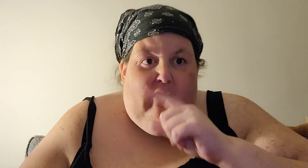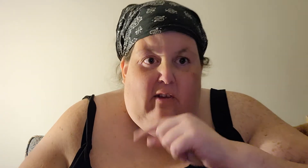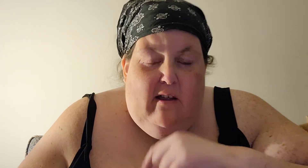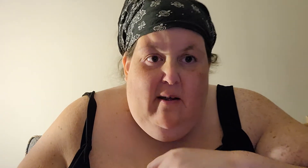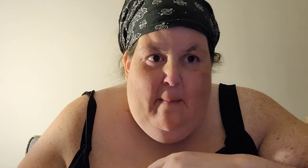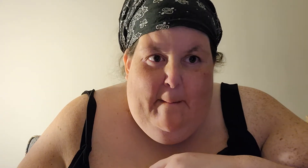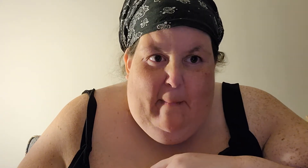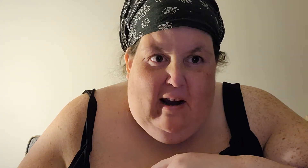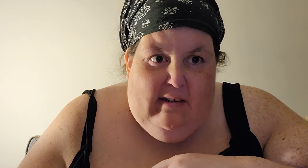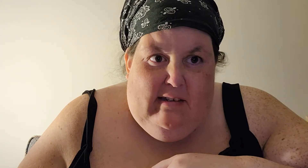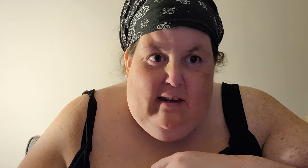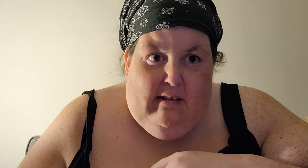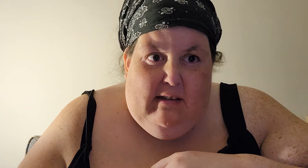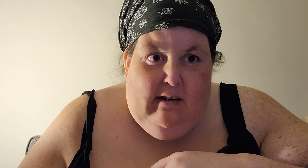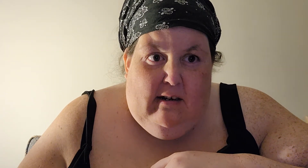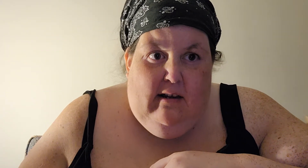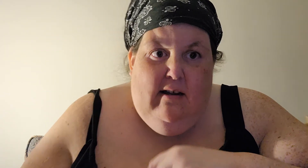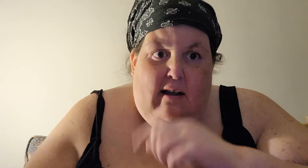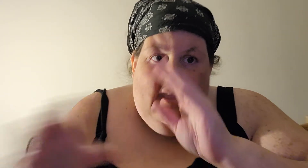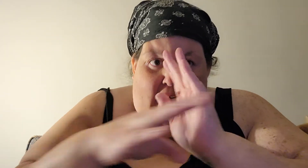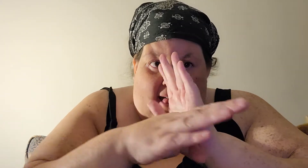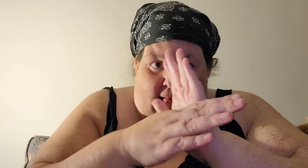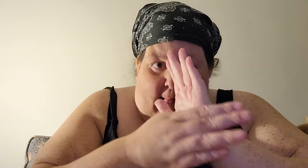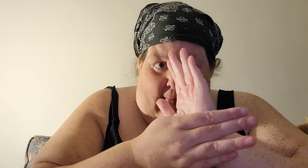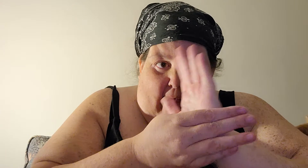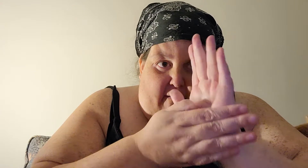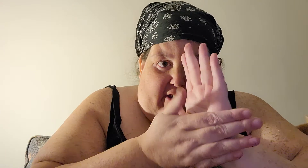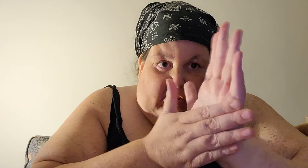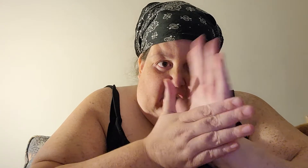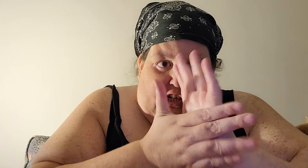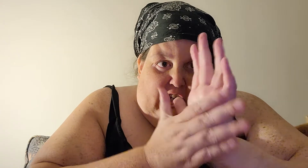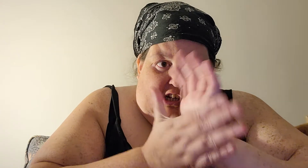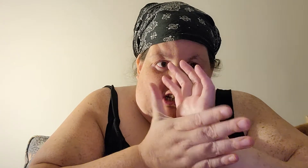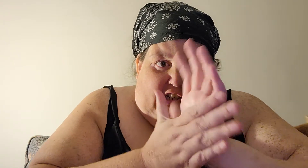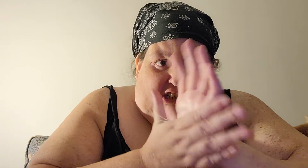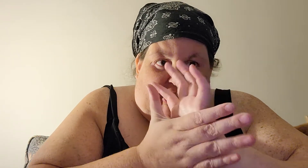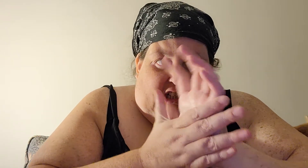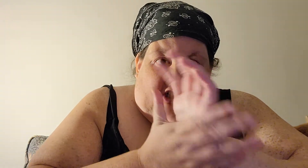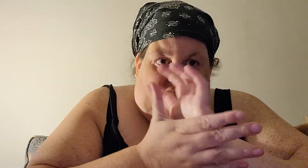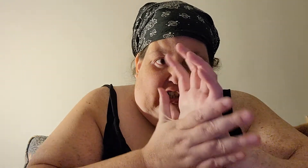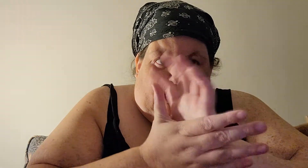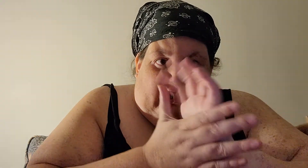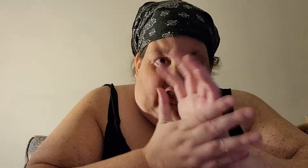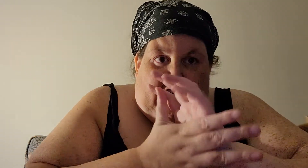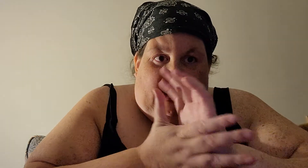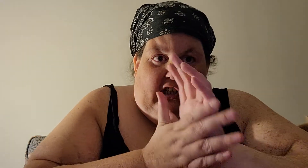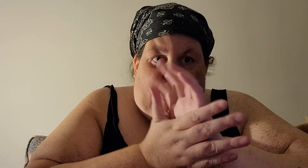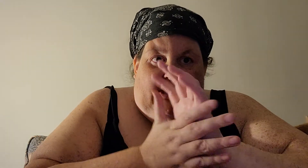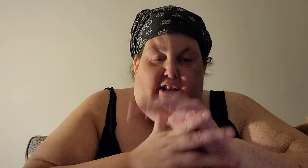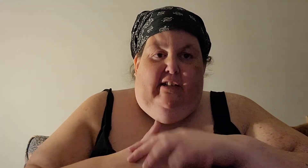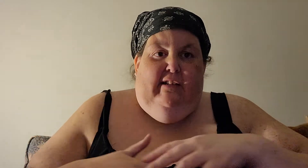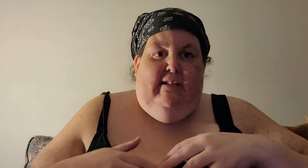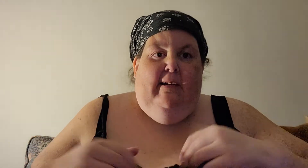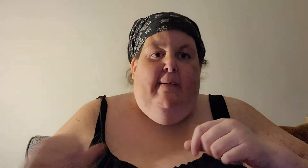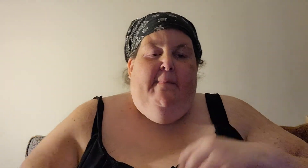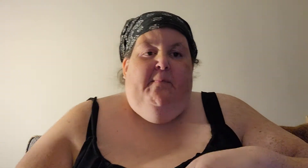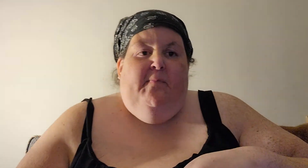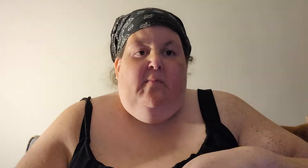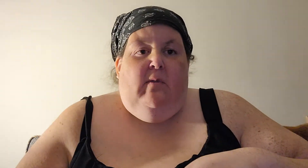know mice and Cindy love the cheese, cheese, cheese, cheese. Well,